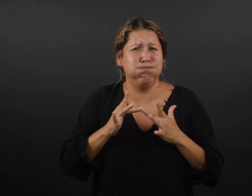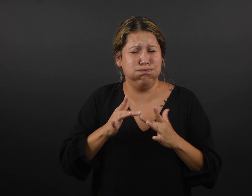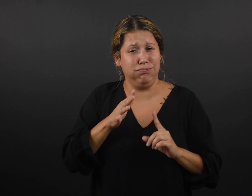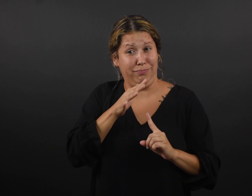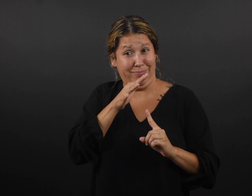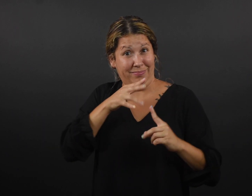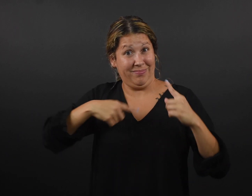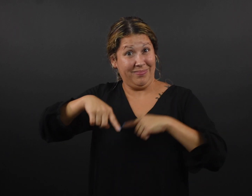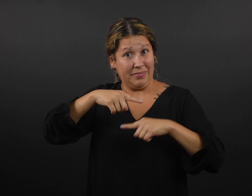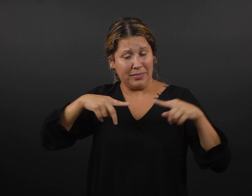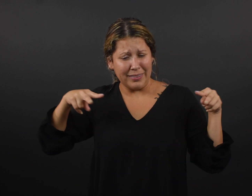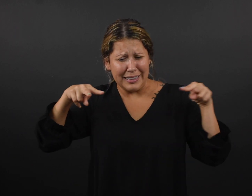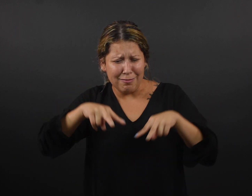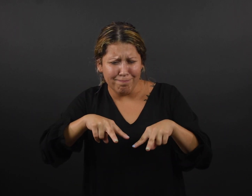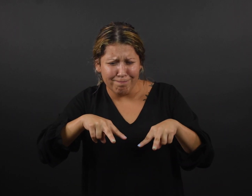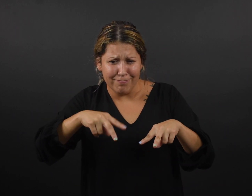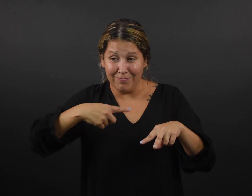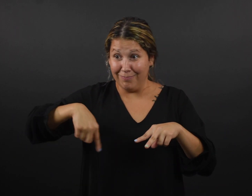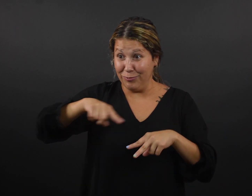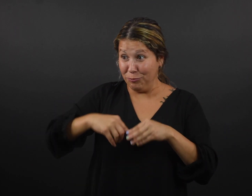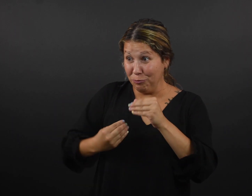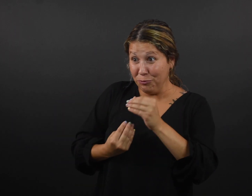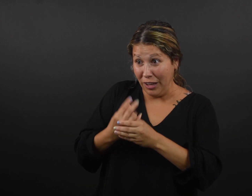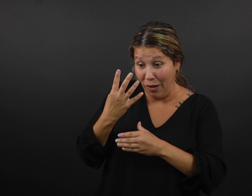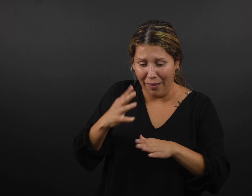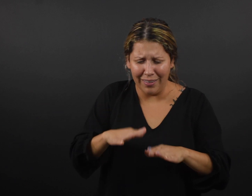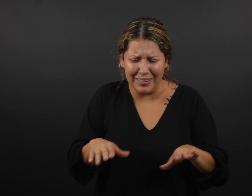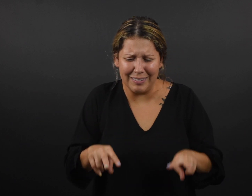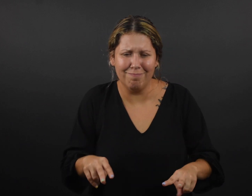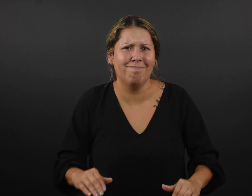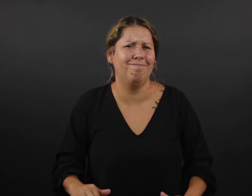with each other as mothers and watching each other grow